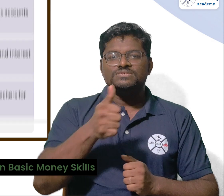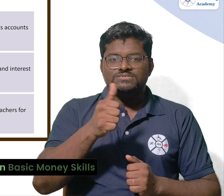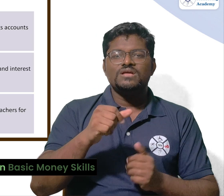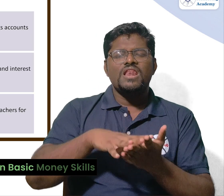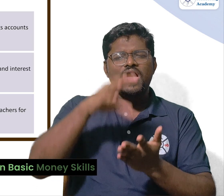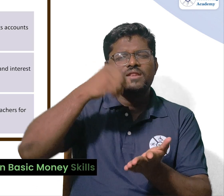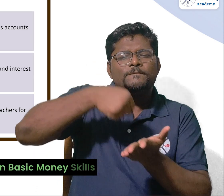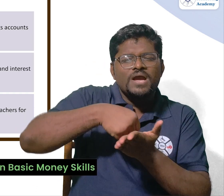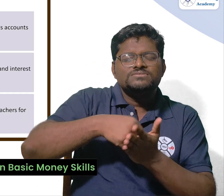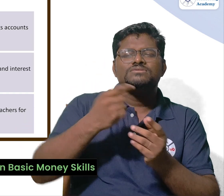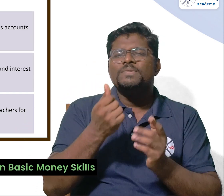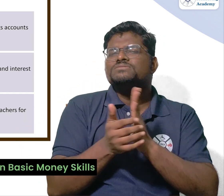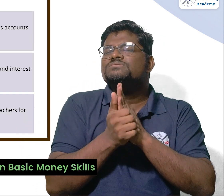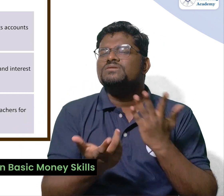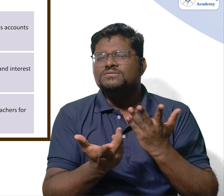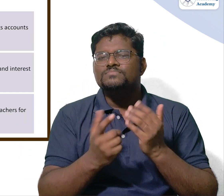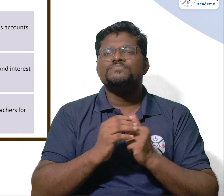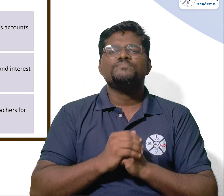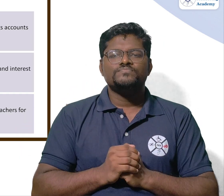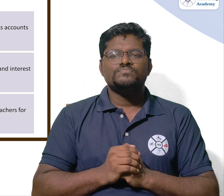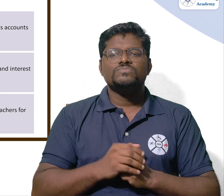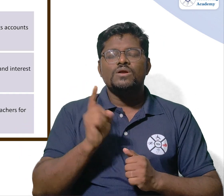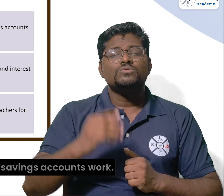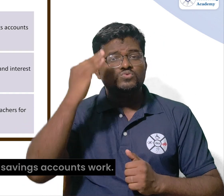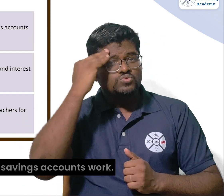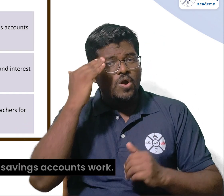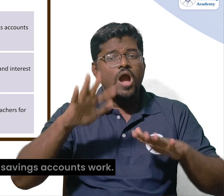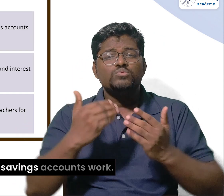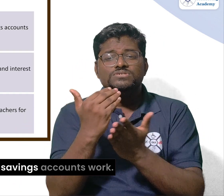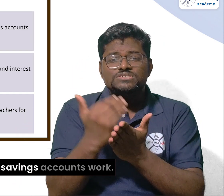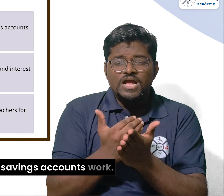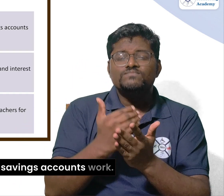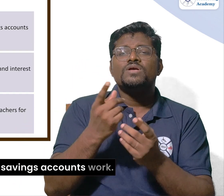Six. Learn basic money skills. Know how savings accounts work.